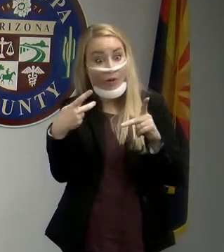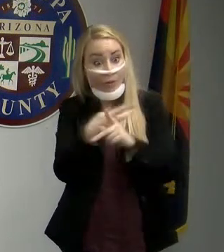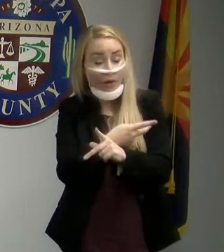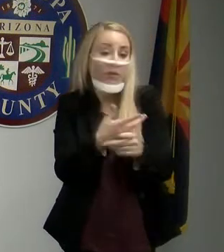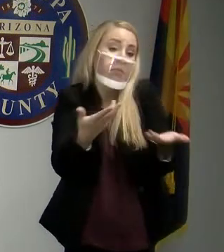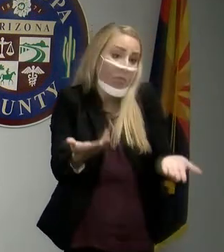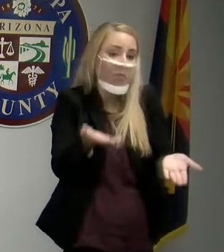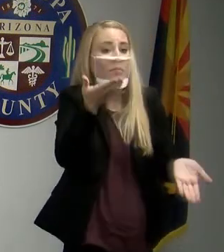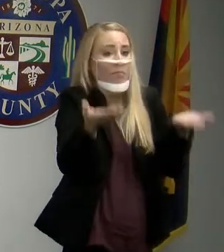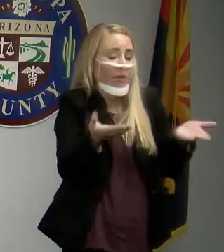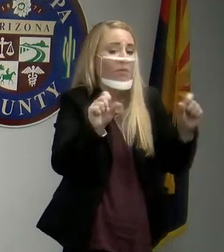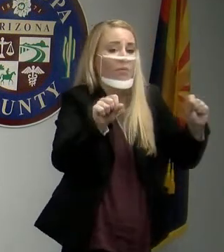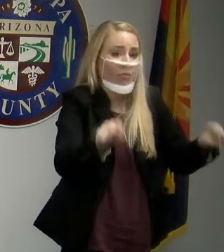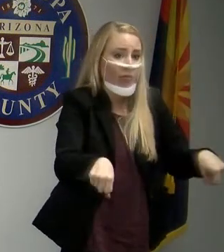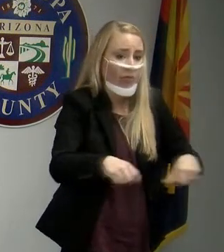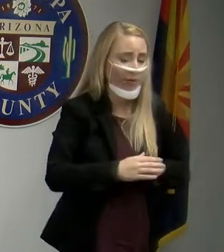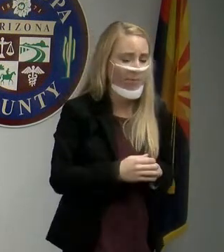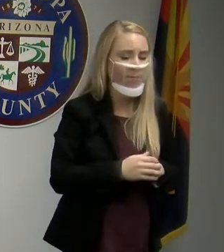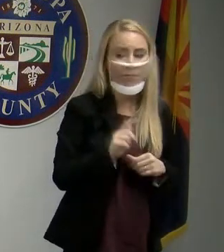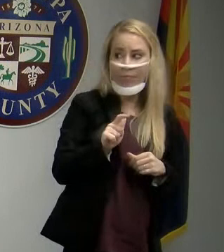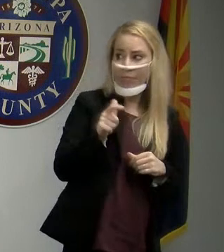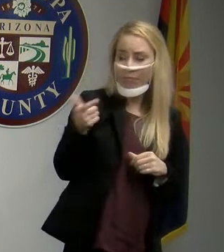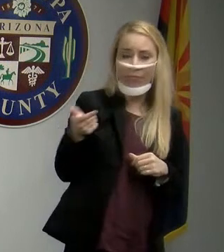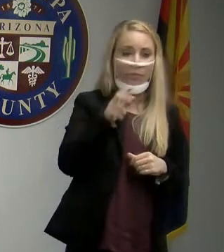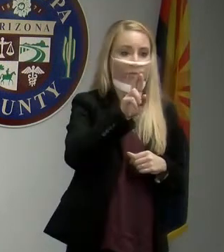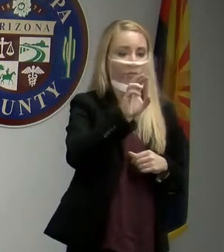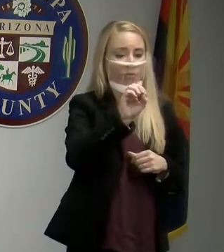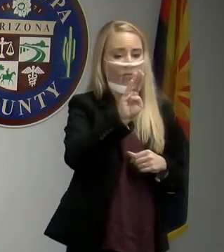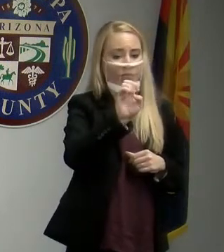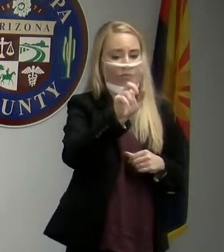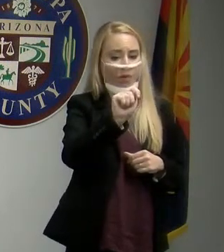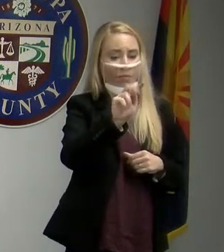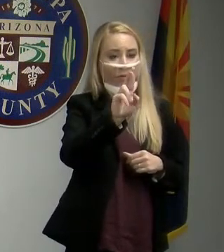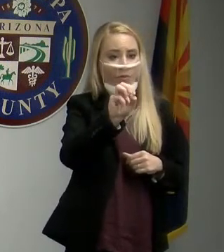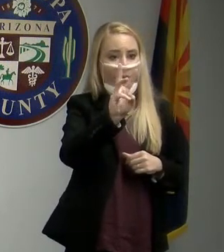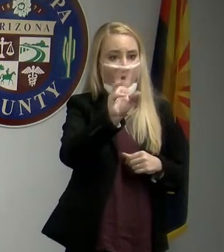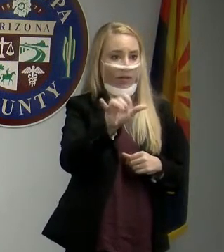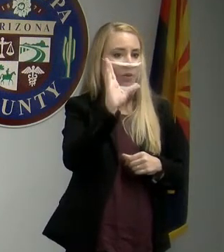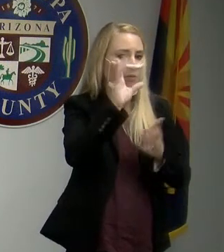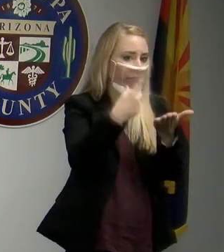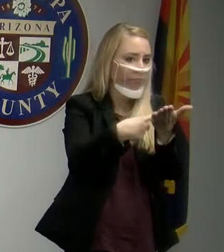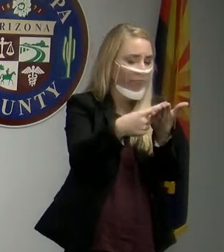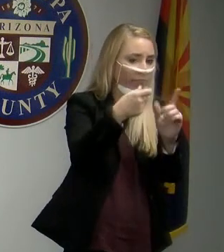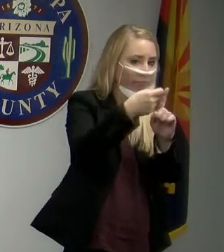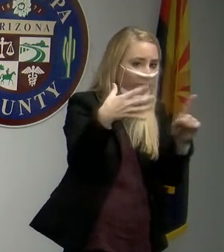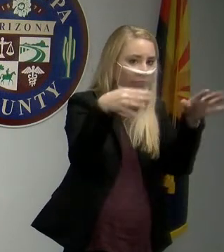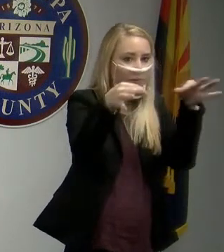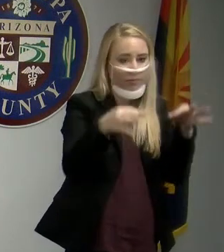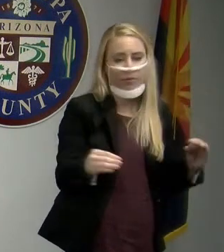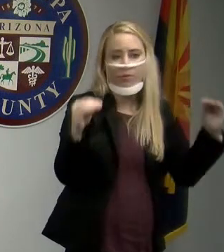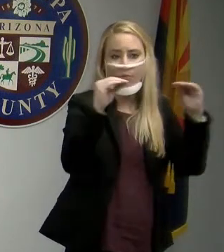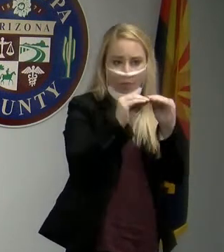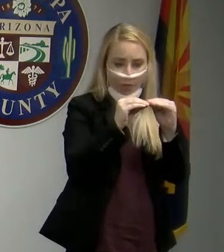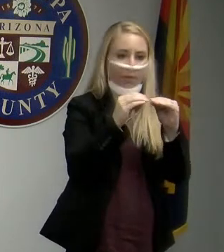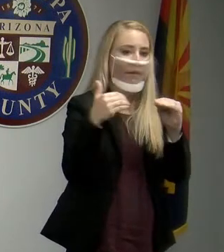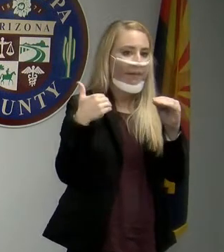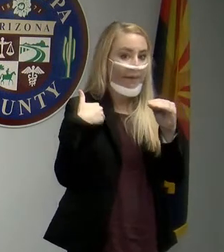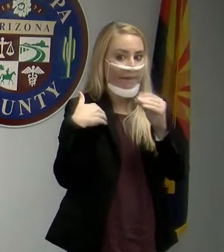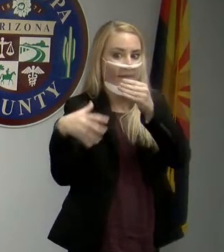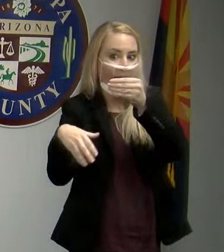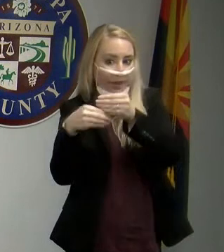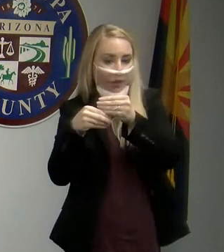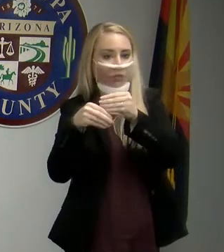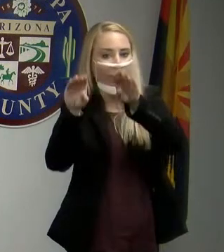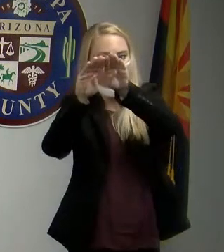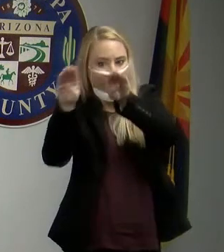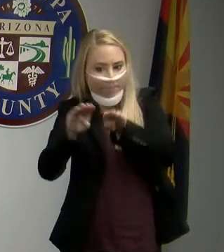have Robert Rowley talk about the capacity, the coolers that have been put into play just in case we need them. But first, I want to introduce you